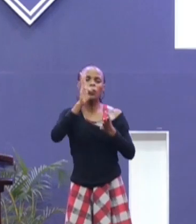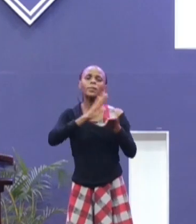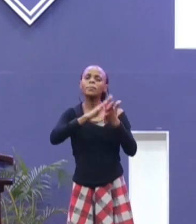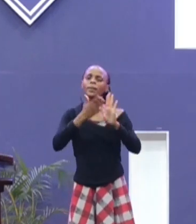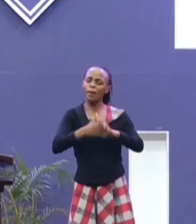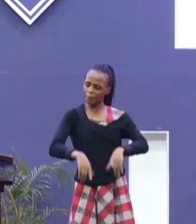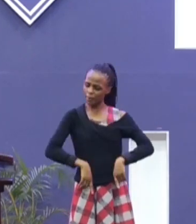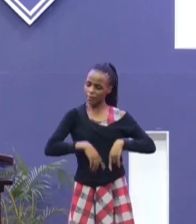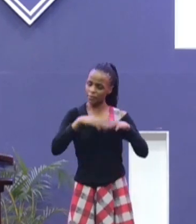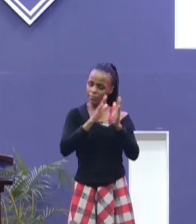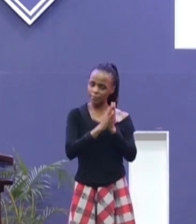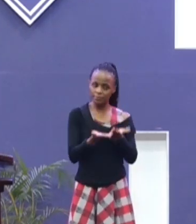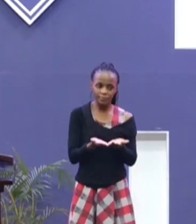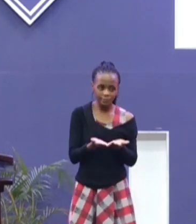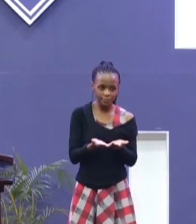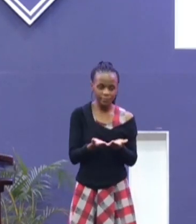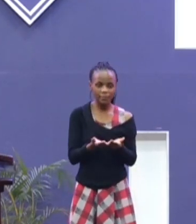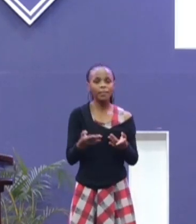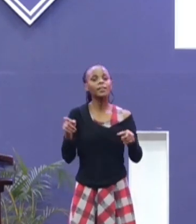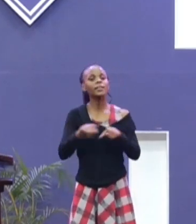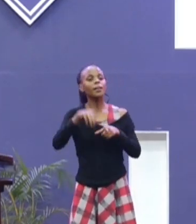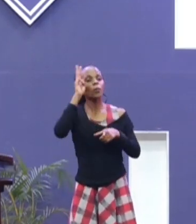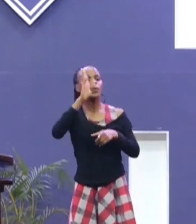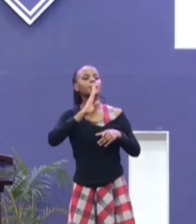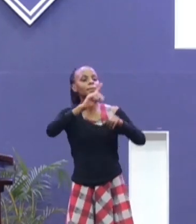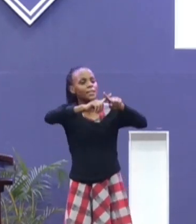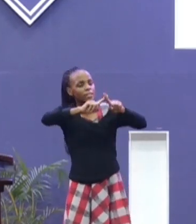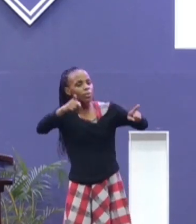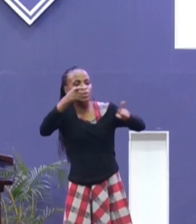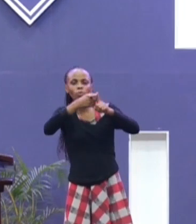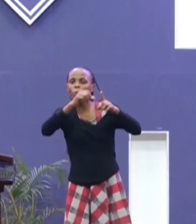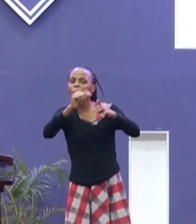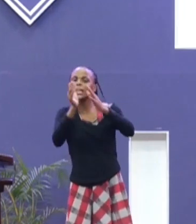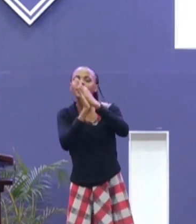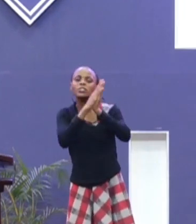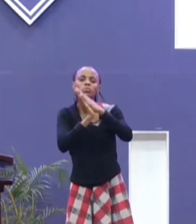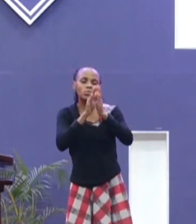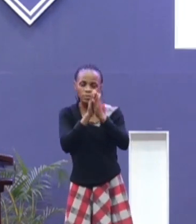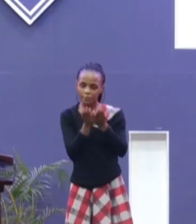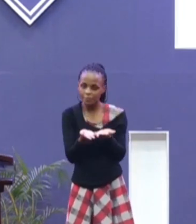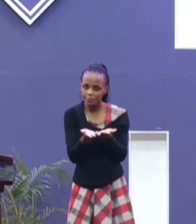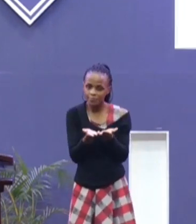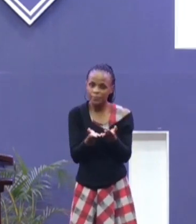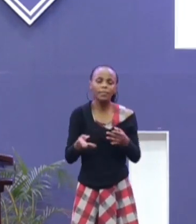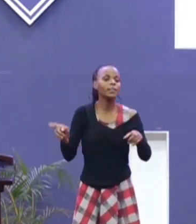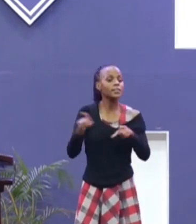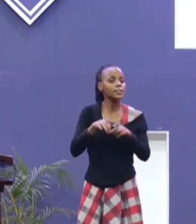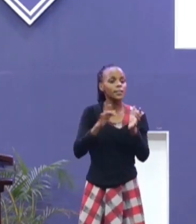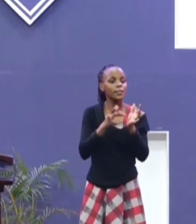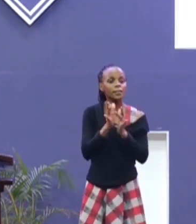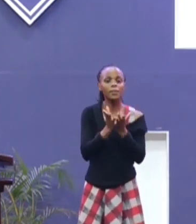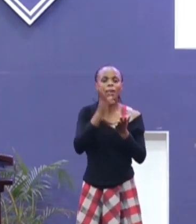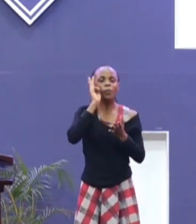nno Bible enaafuuka ekitabo ekirimu obulamu. Then the Bible will be different from a novel. Olwo Bible enaaba yanjawulo okuva ku kitabo ekirala kyonna. The Bible will be different from